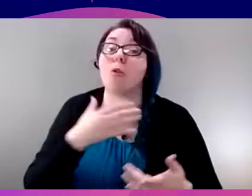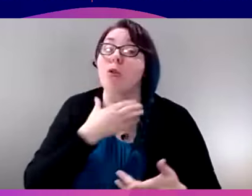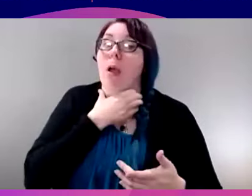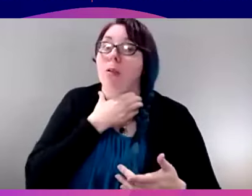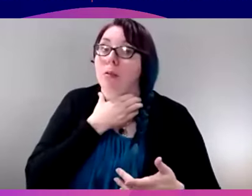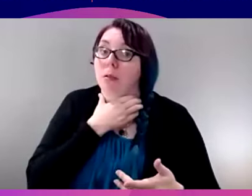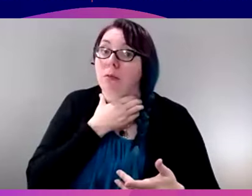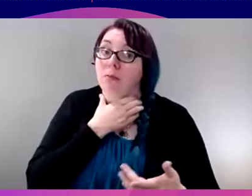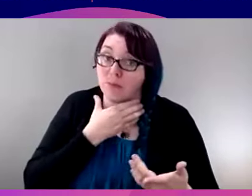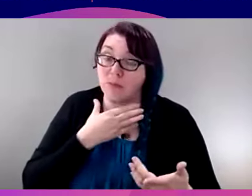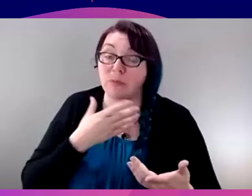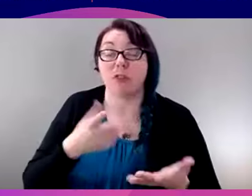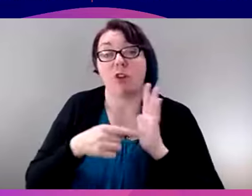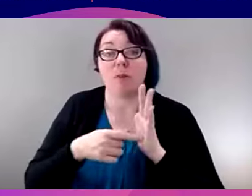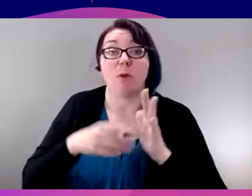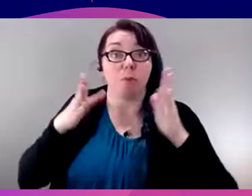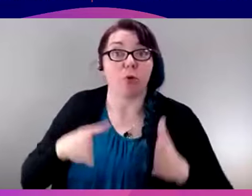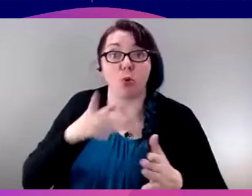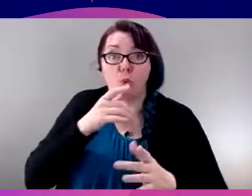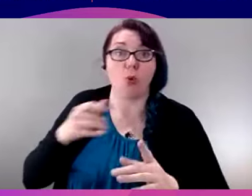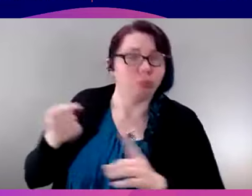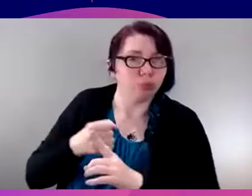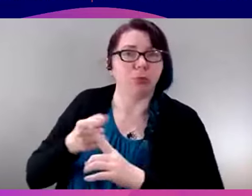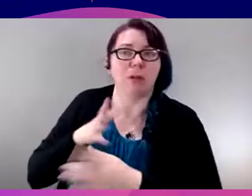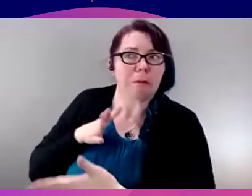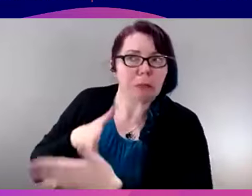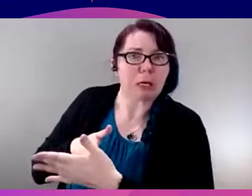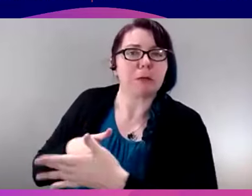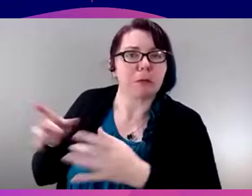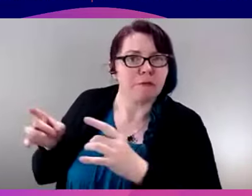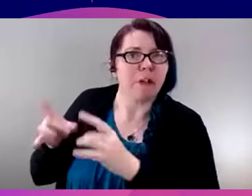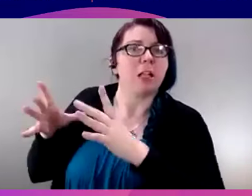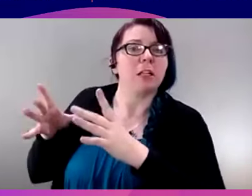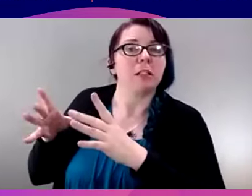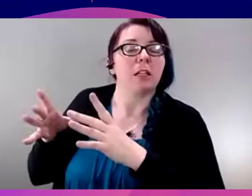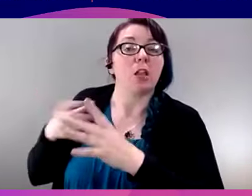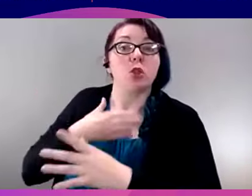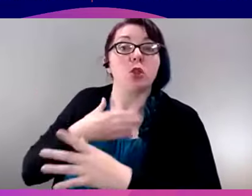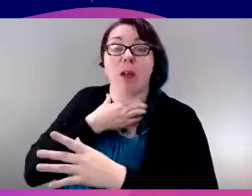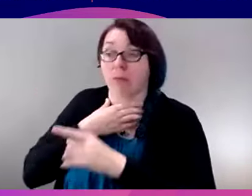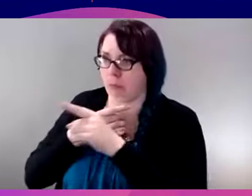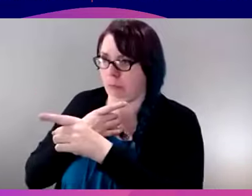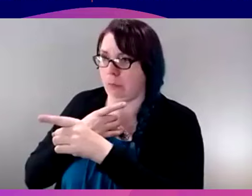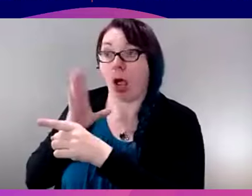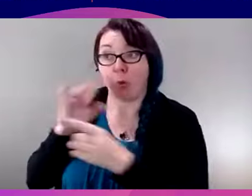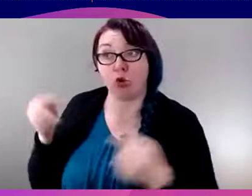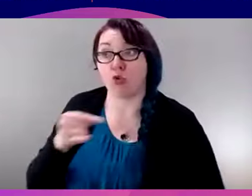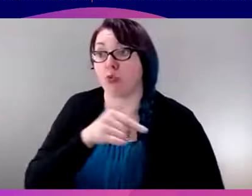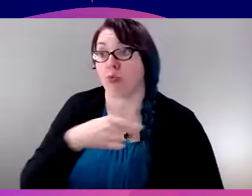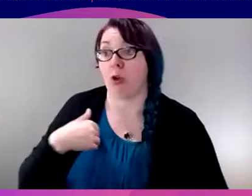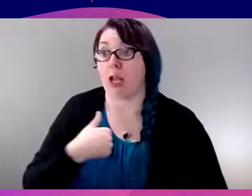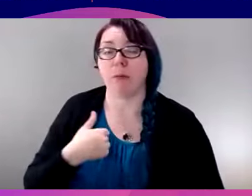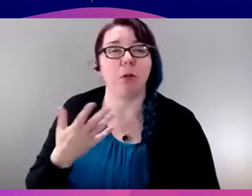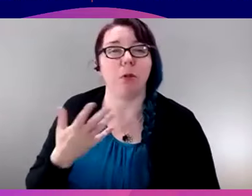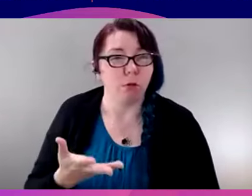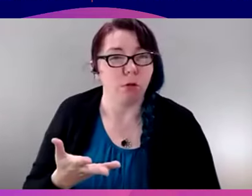coercive control. So the aggressor may be intentionally trying to physically harm or threaten to harm or neglect the animal for the purpose